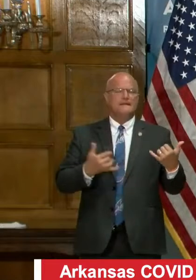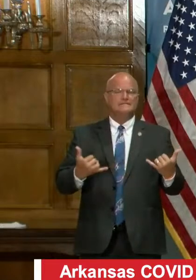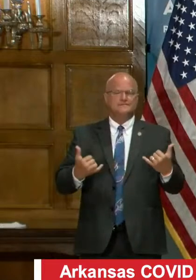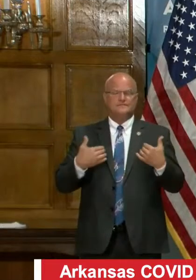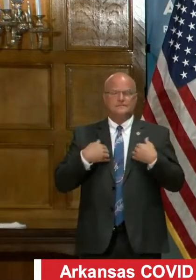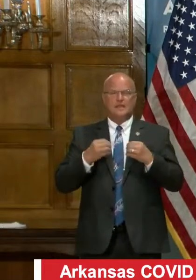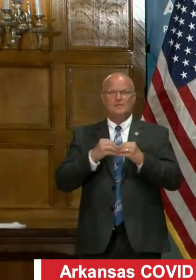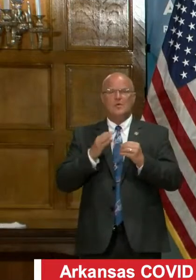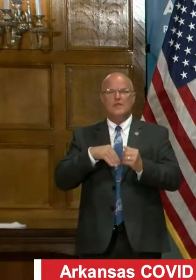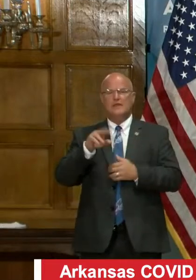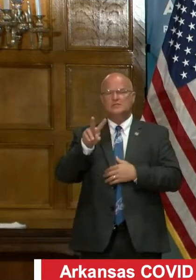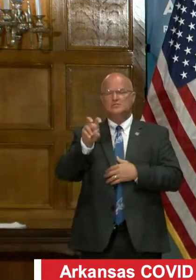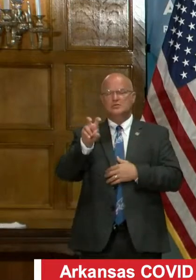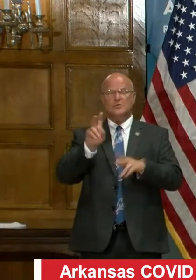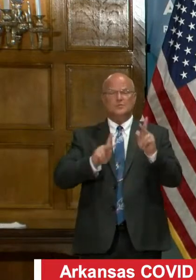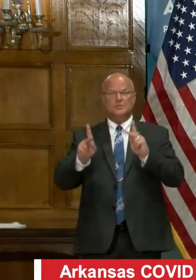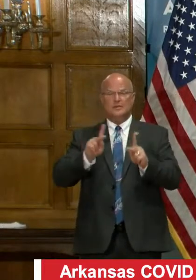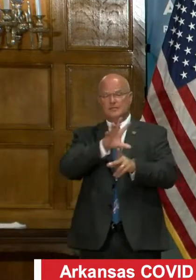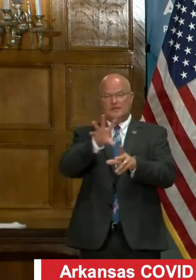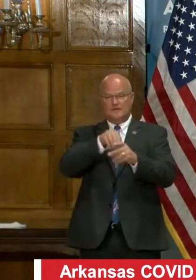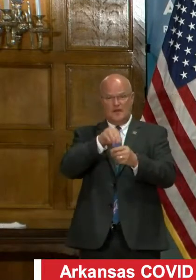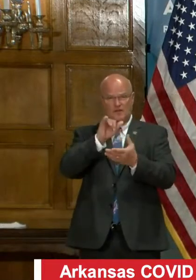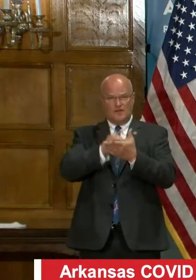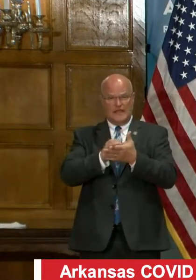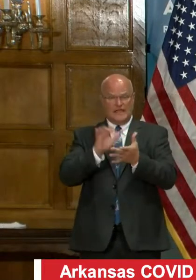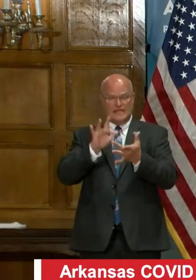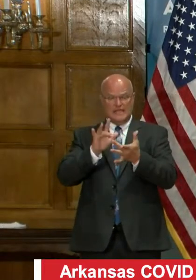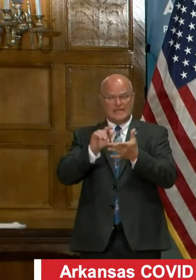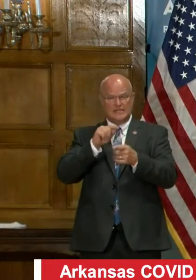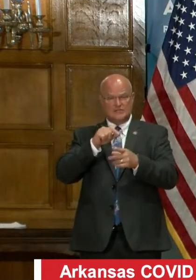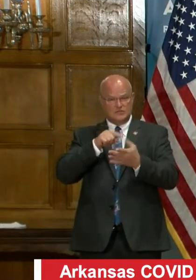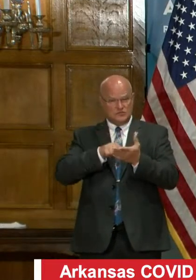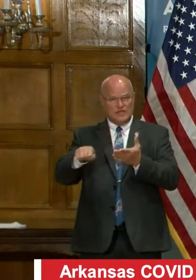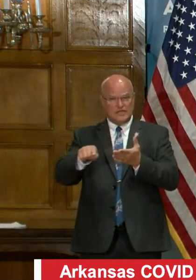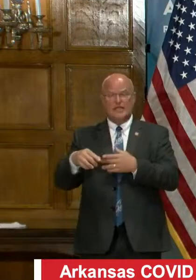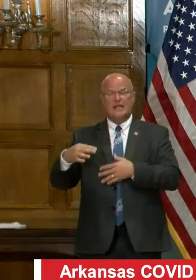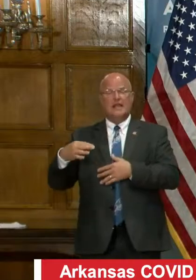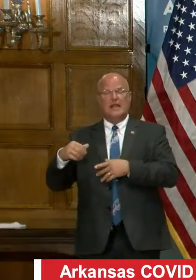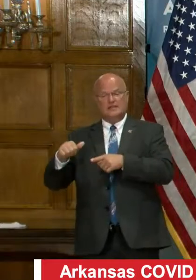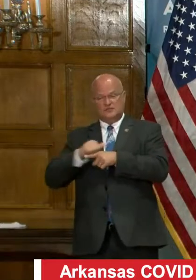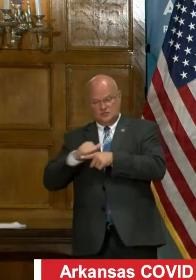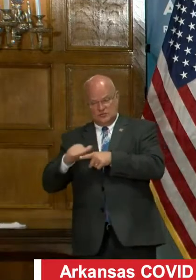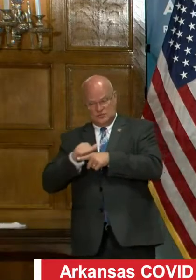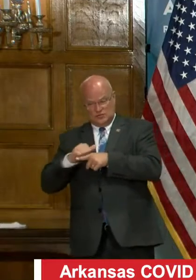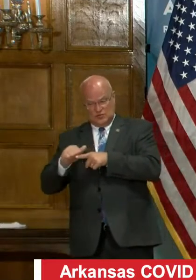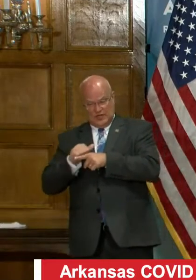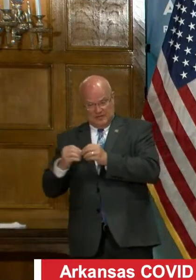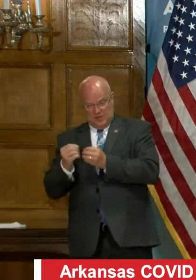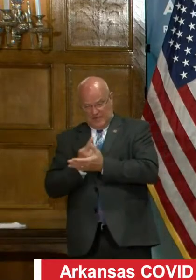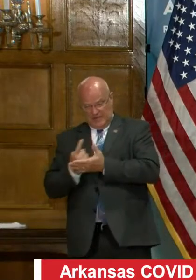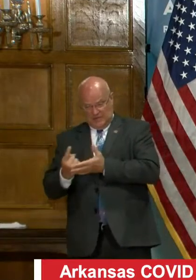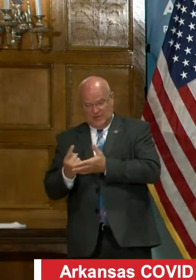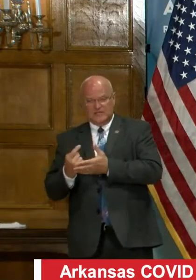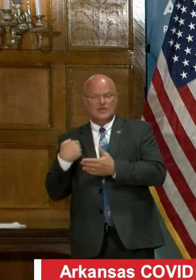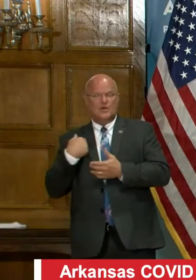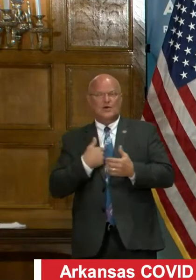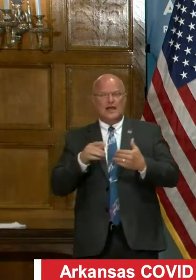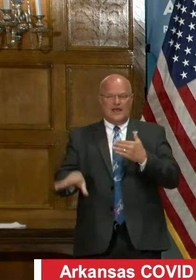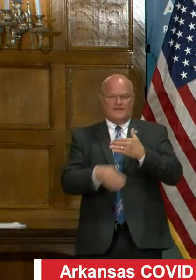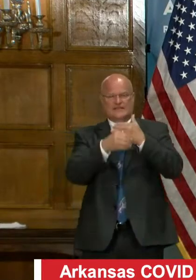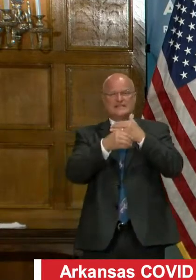Currently, we have over 200 individuals involved in that. We've been doing more training of volunteers this week, and so we'll hopefully have